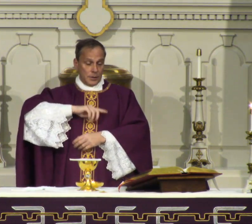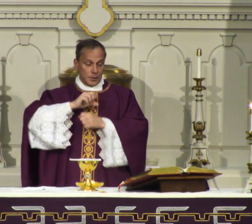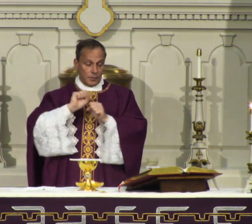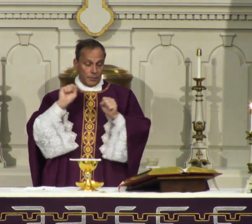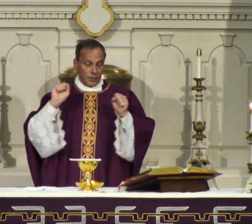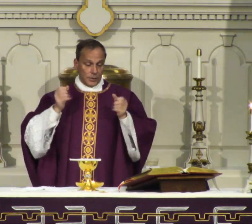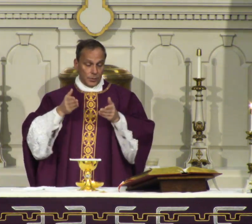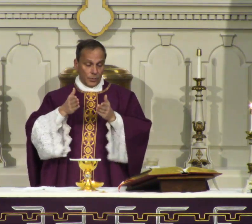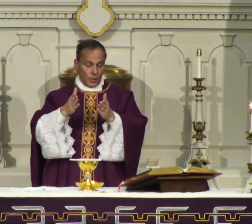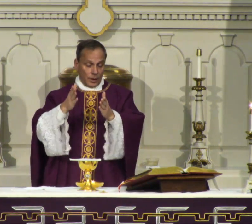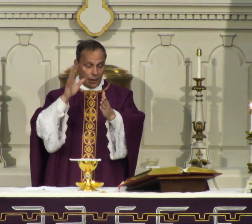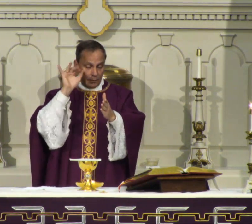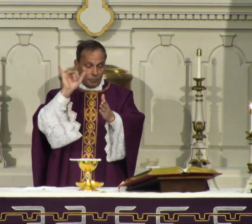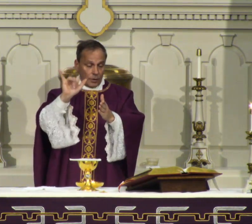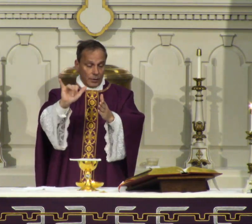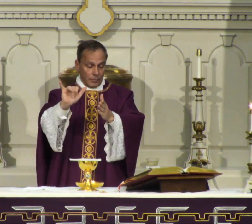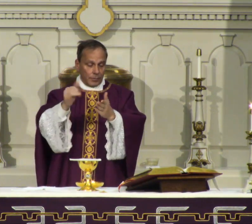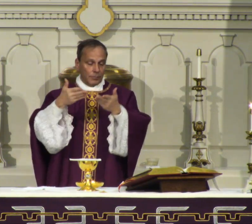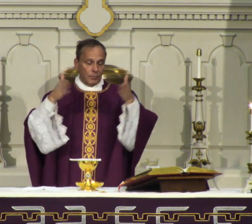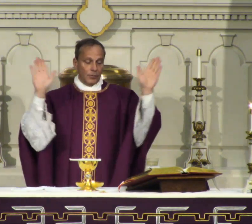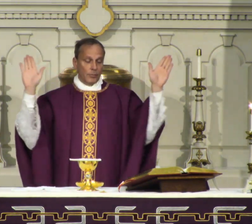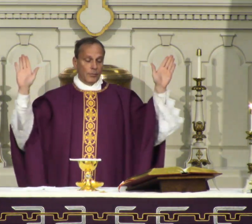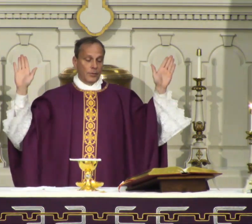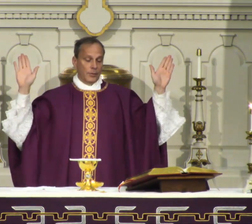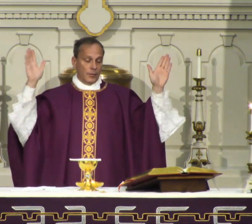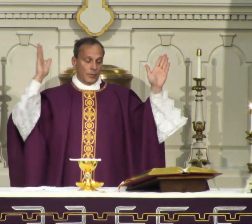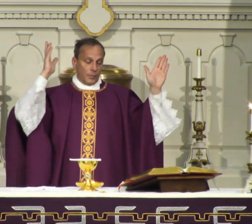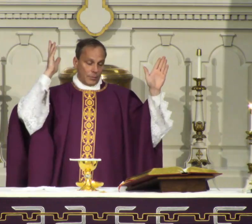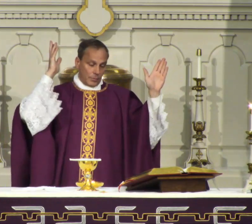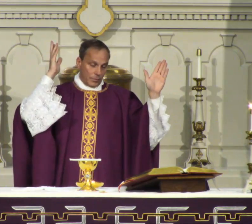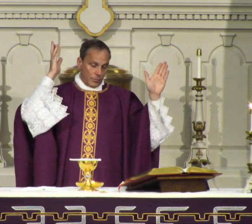and opened for us the way to eternal salvation,